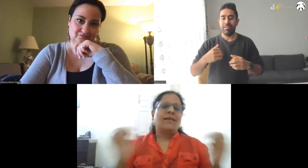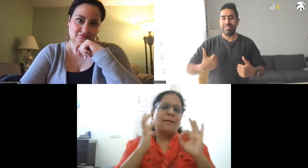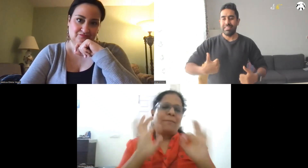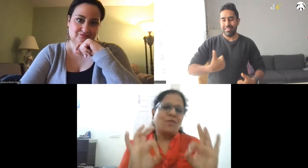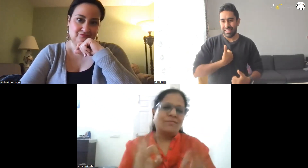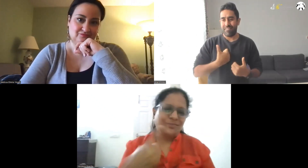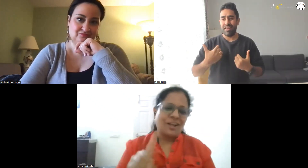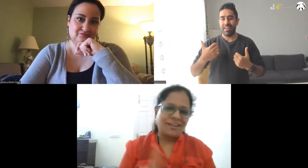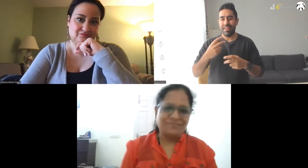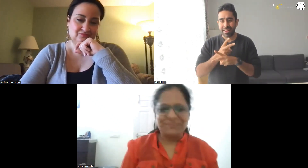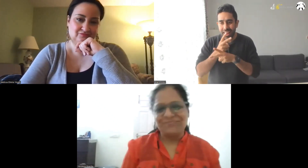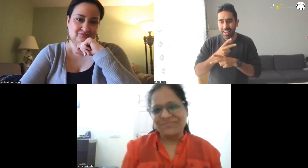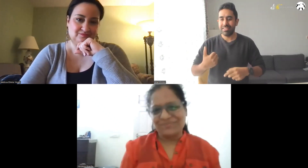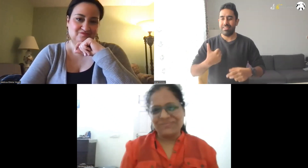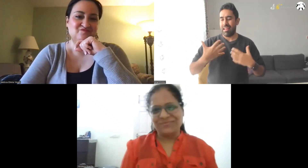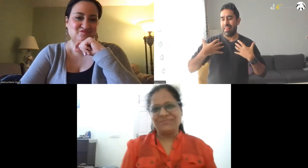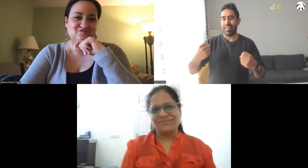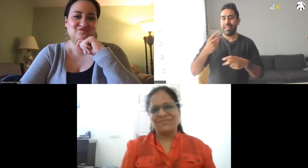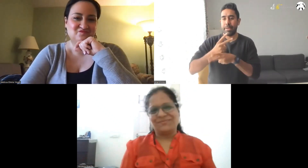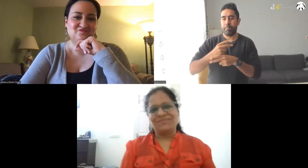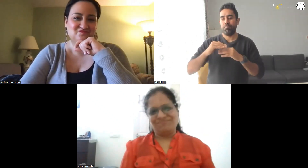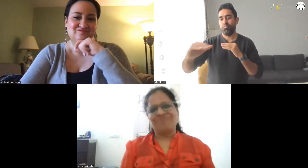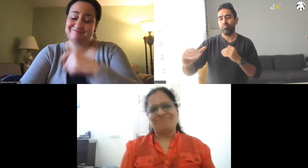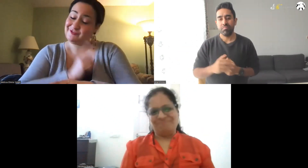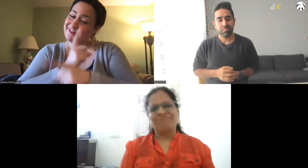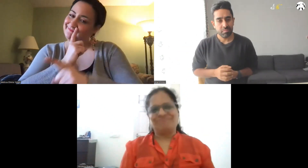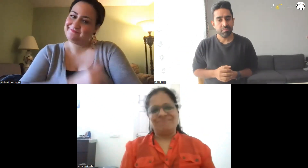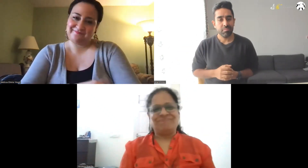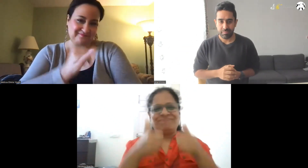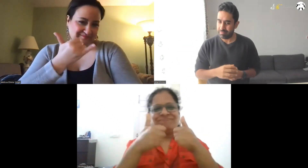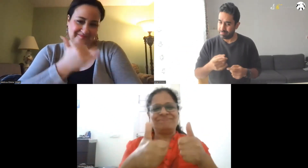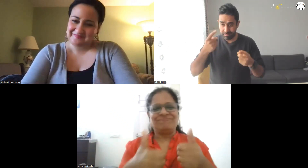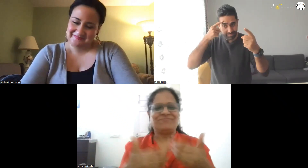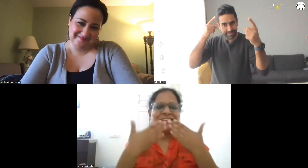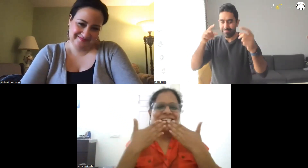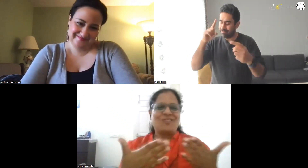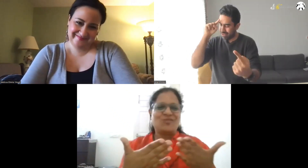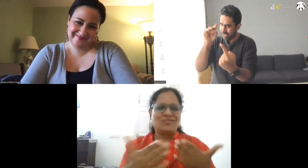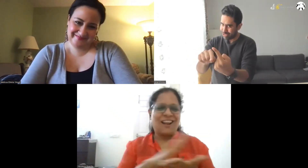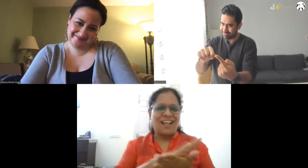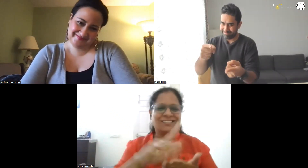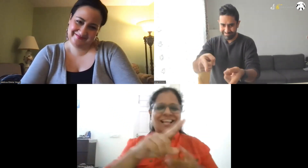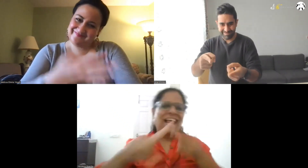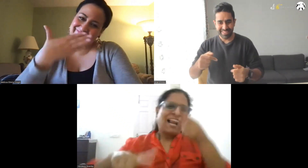Sure. So what is more important, that you have to take care of yourself, keep your health, and sustain good health.